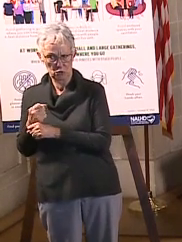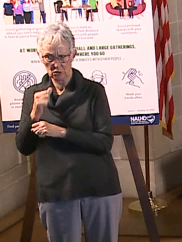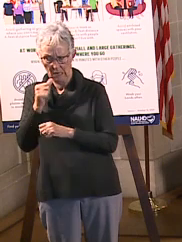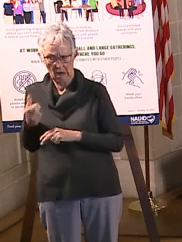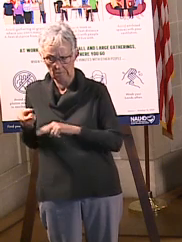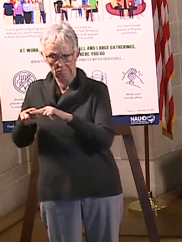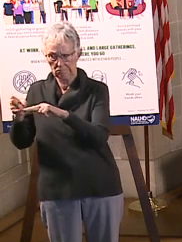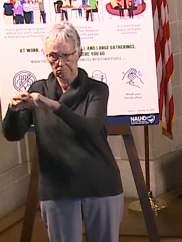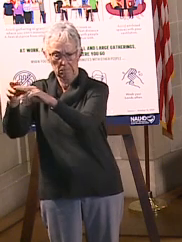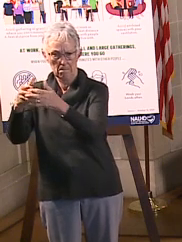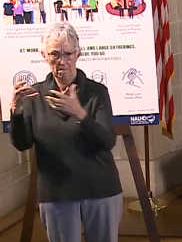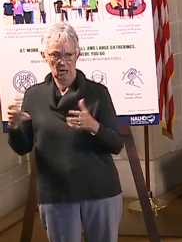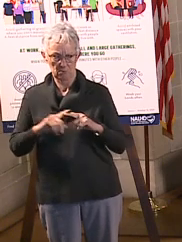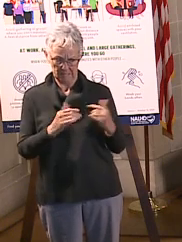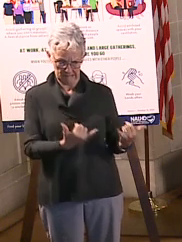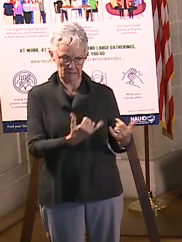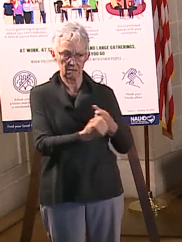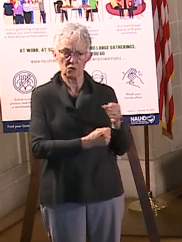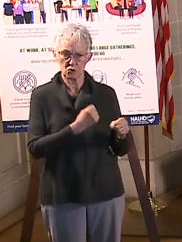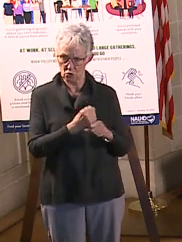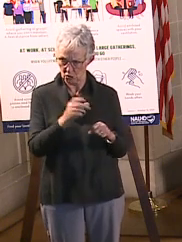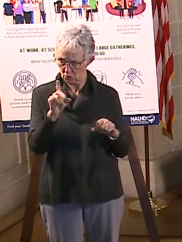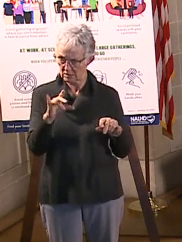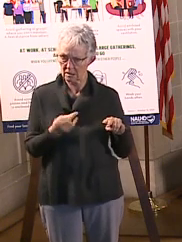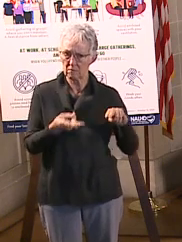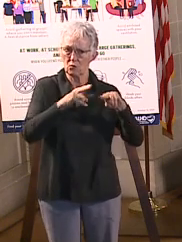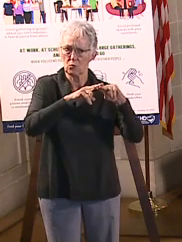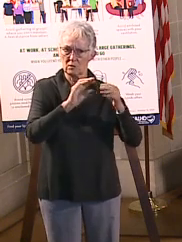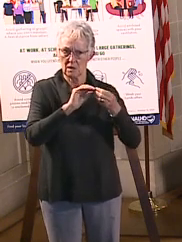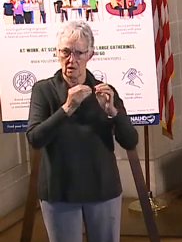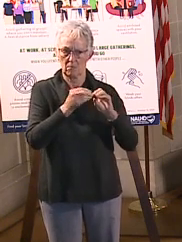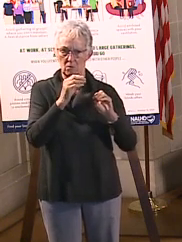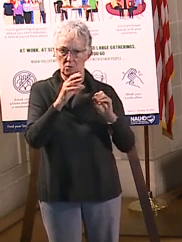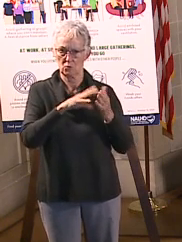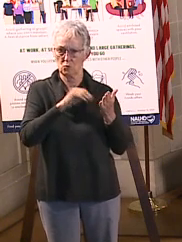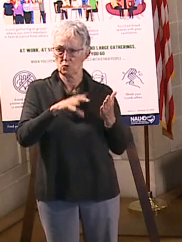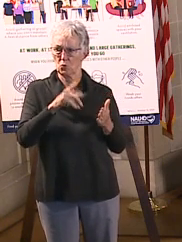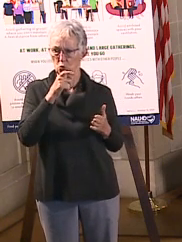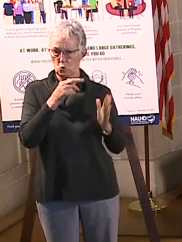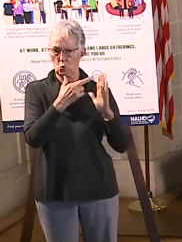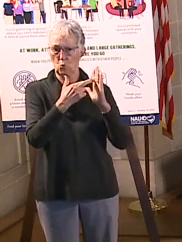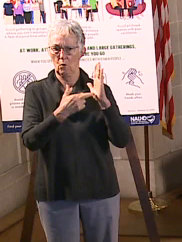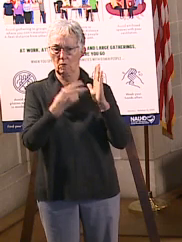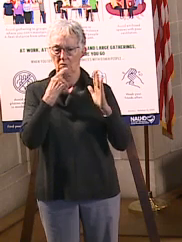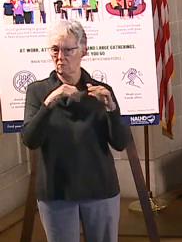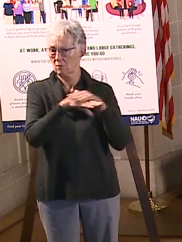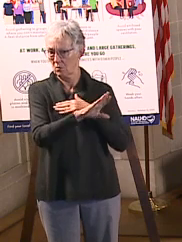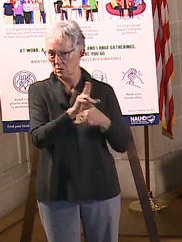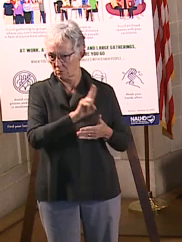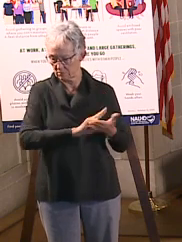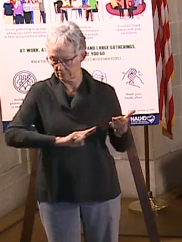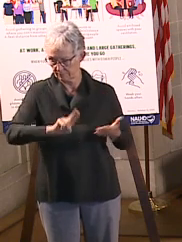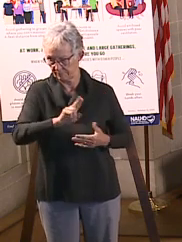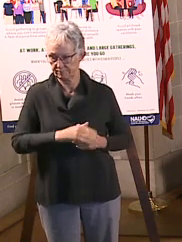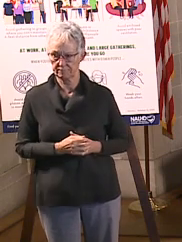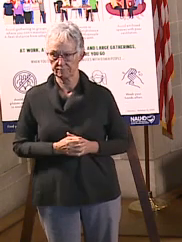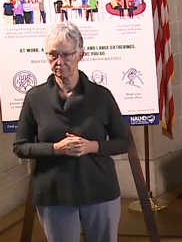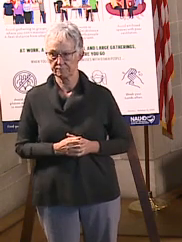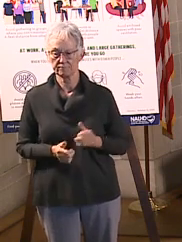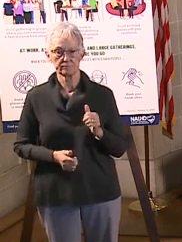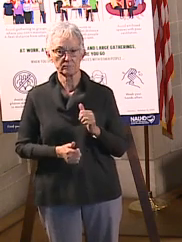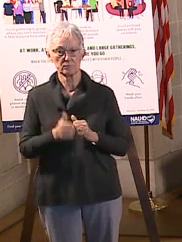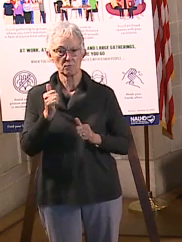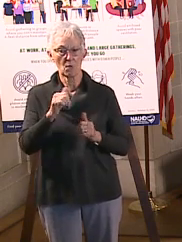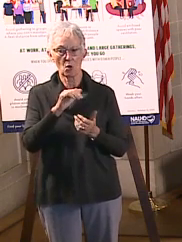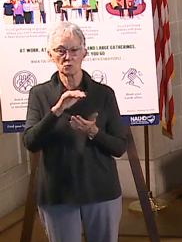not only bring in students to our campuses, to make sure that we made them successful. So where most of the Midwest universities